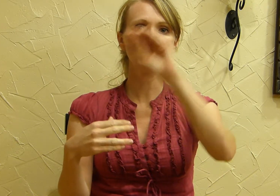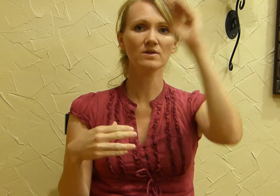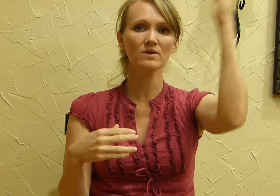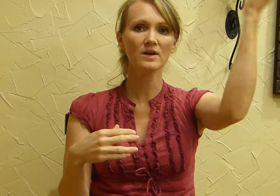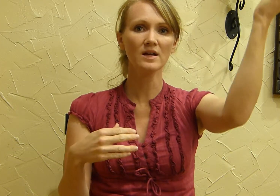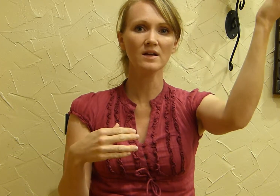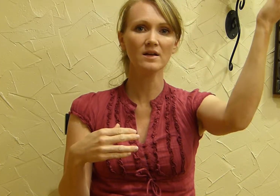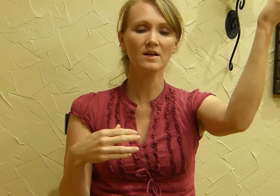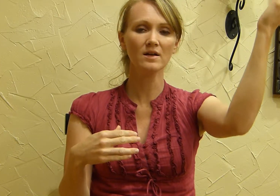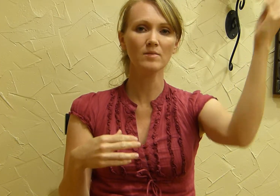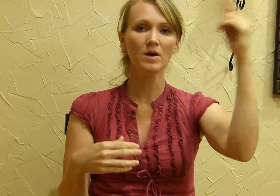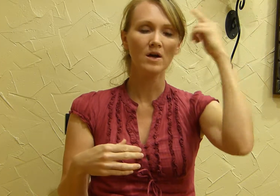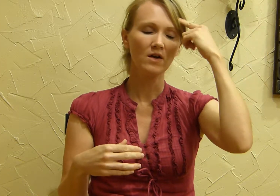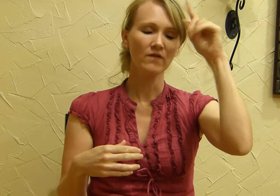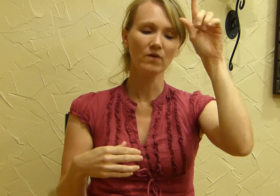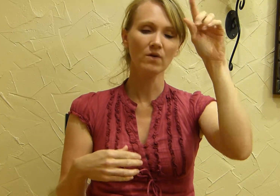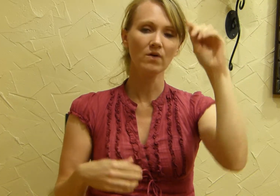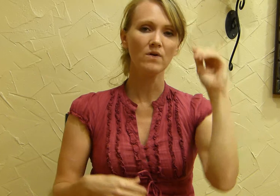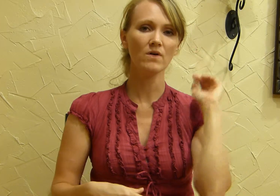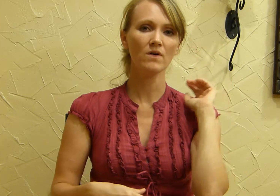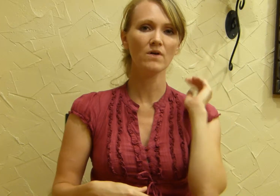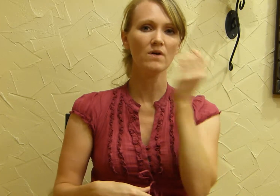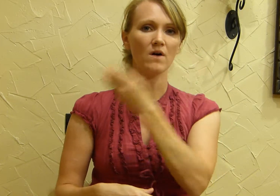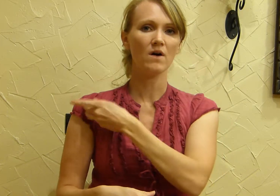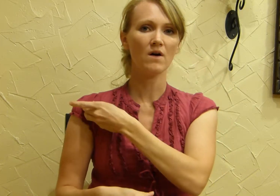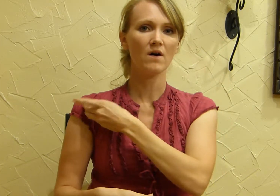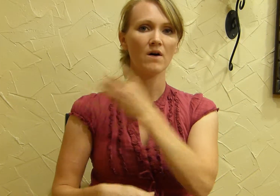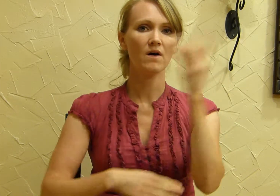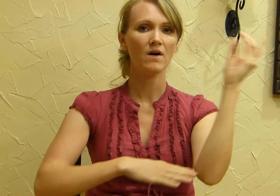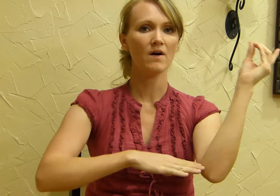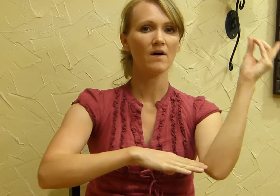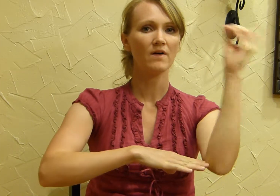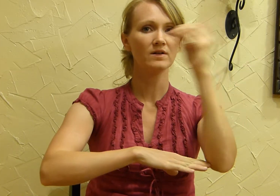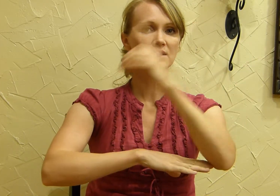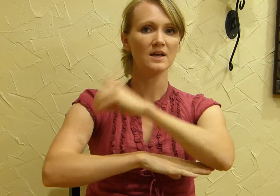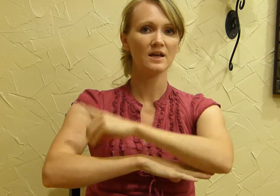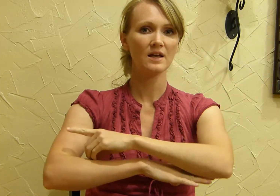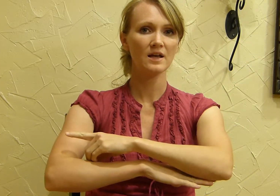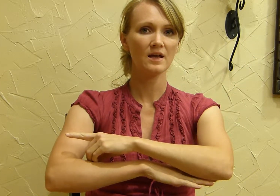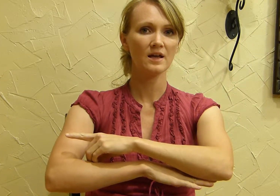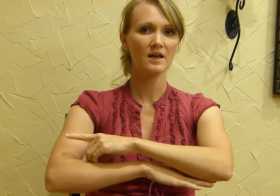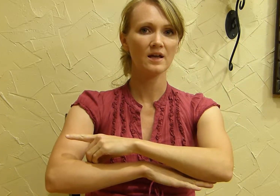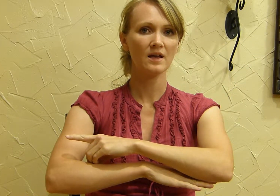through him for our day.